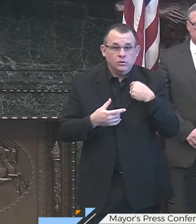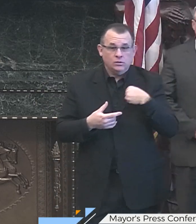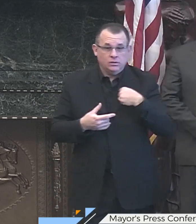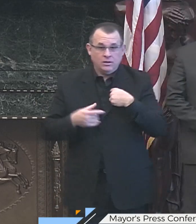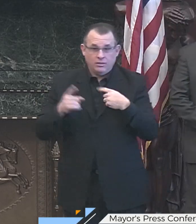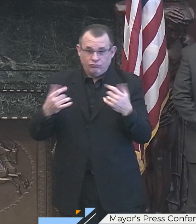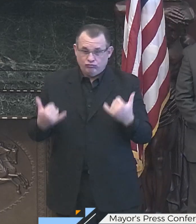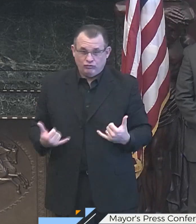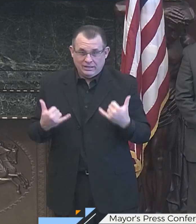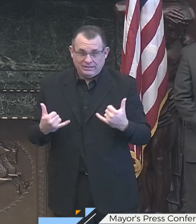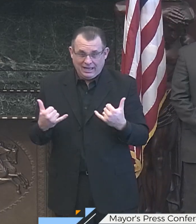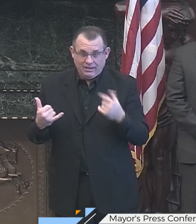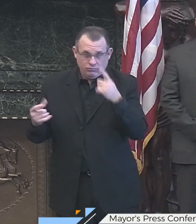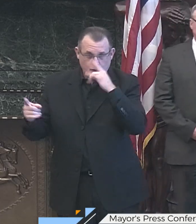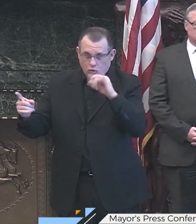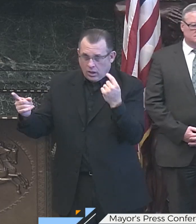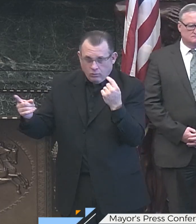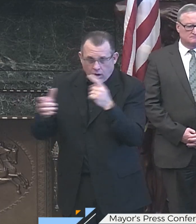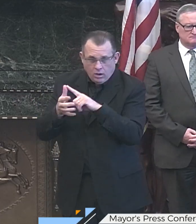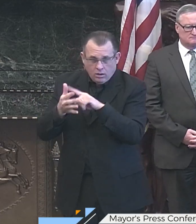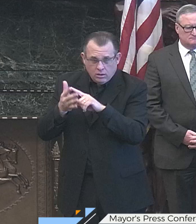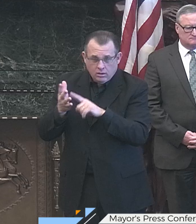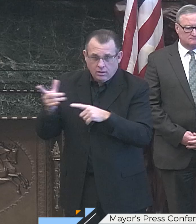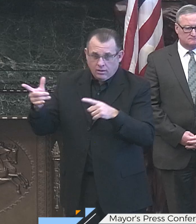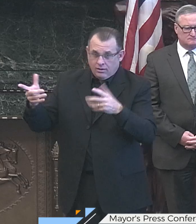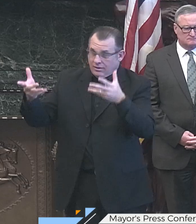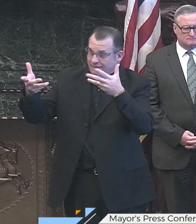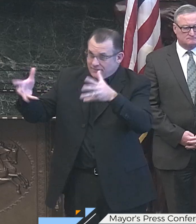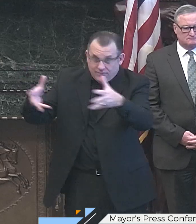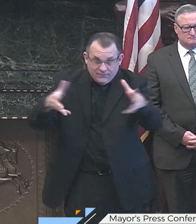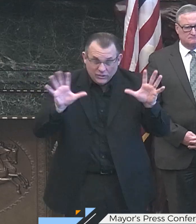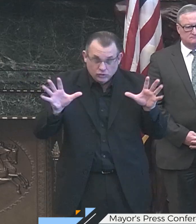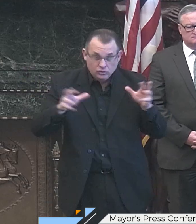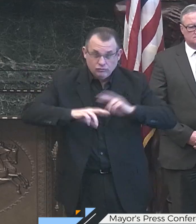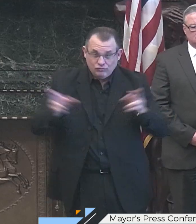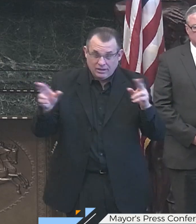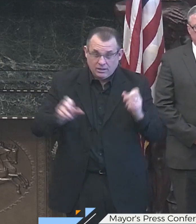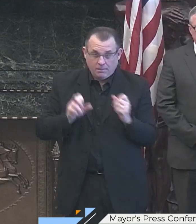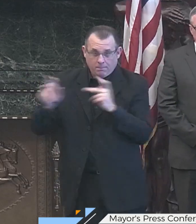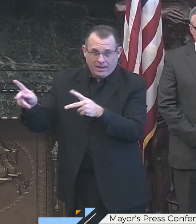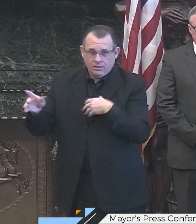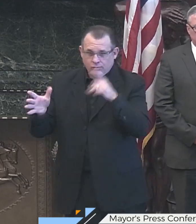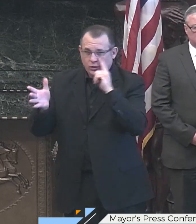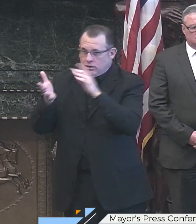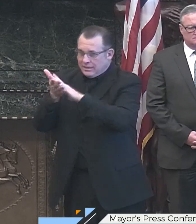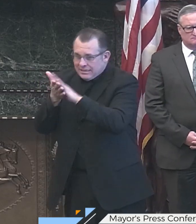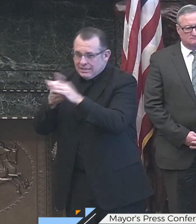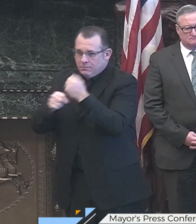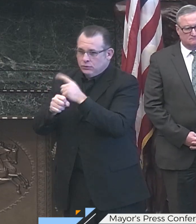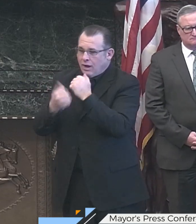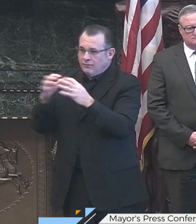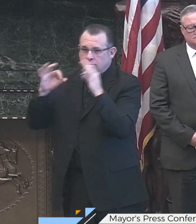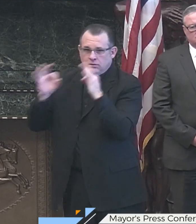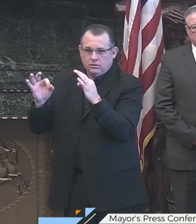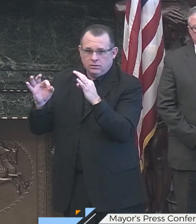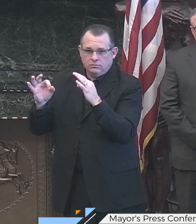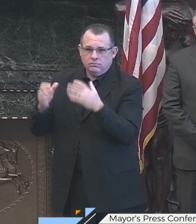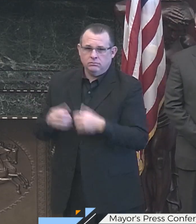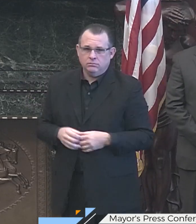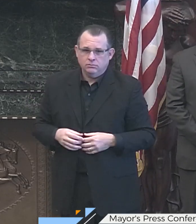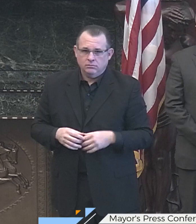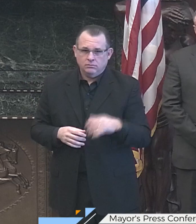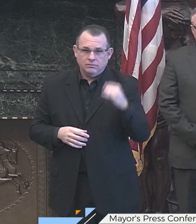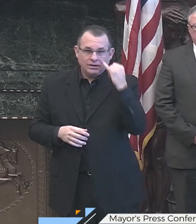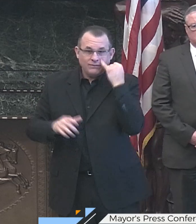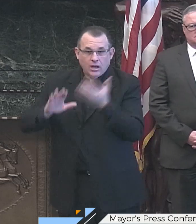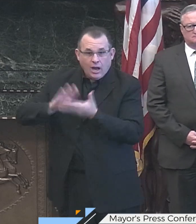which would certainly include cleaning and any maintenance that we would need to do. I also expect that we'll cover some operating costs if needed as well.